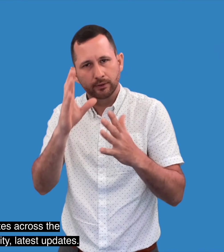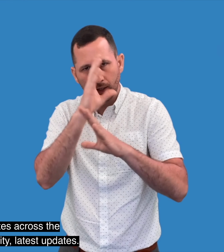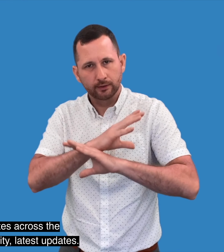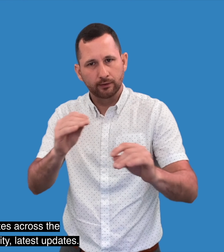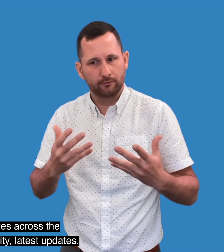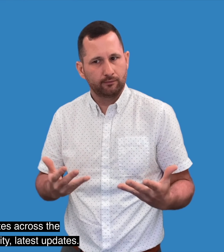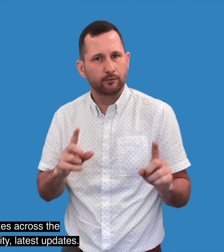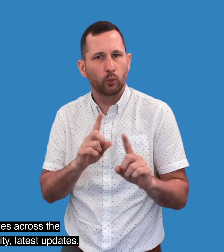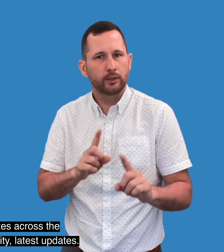Latest updates.